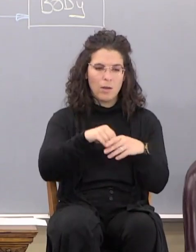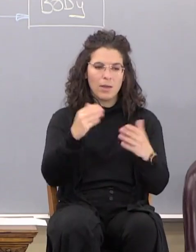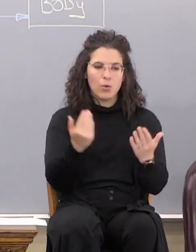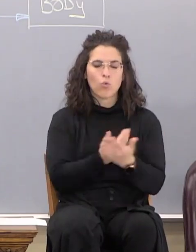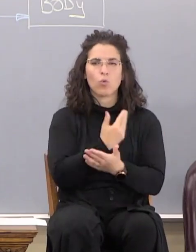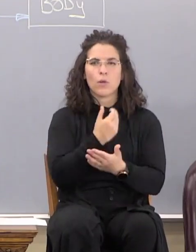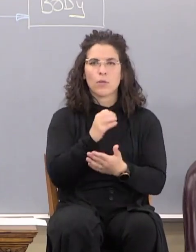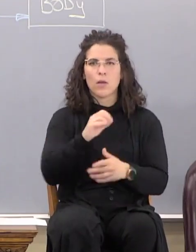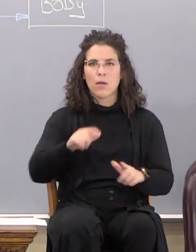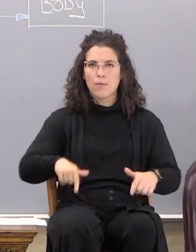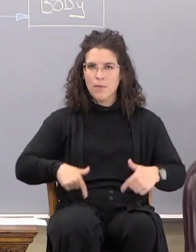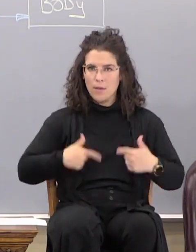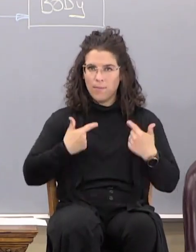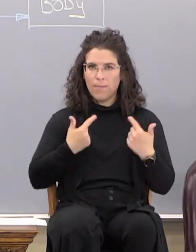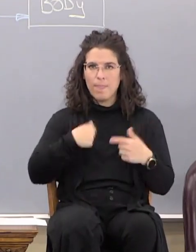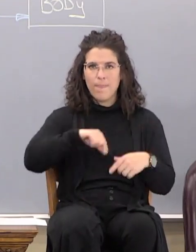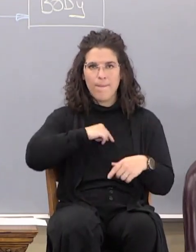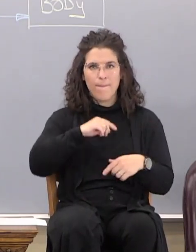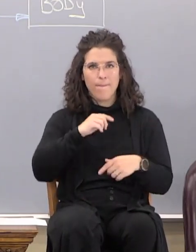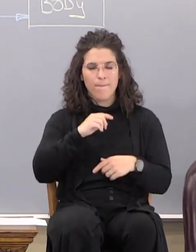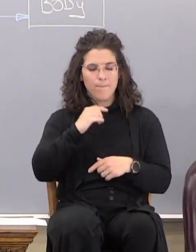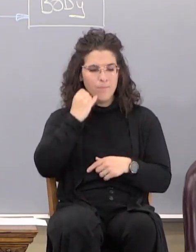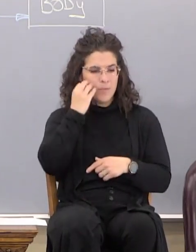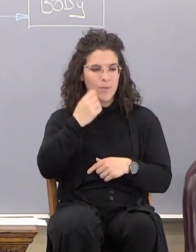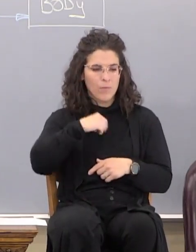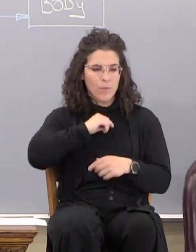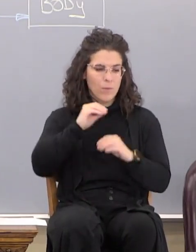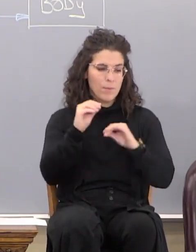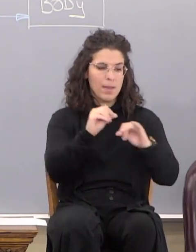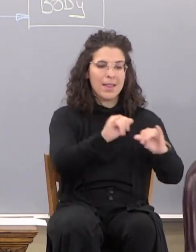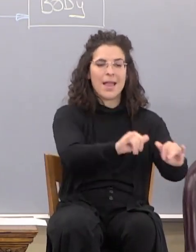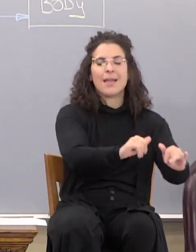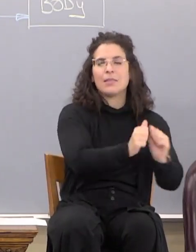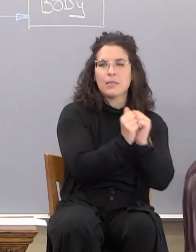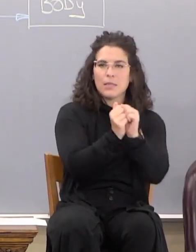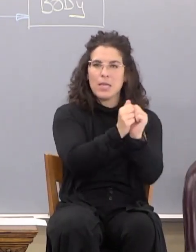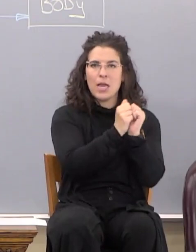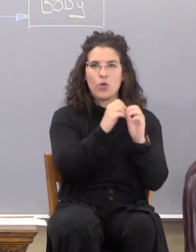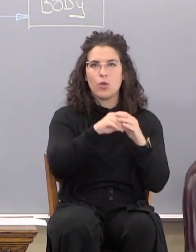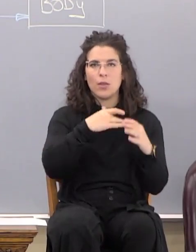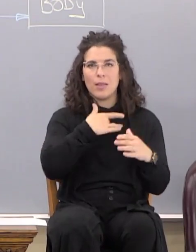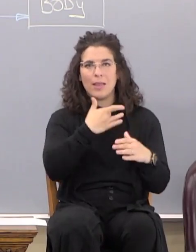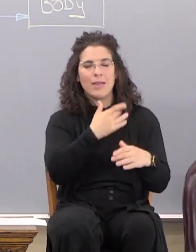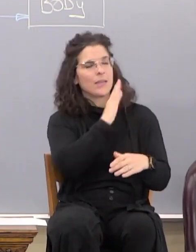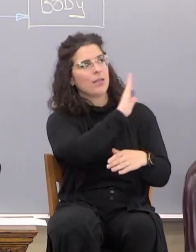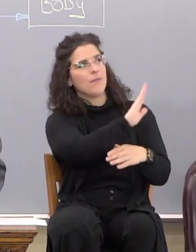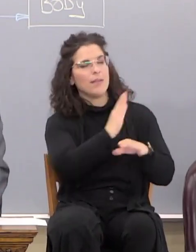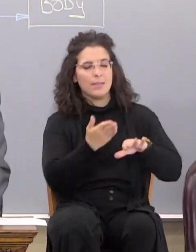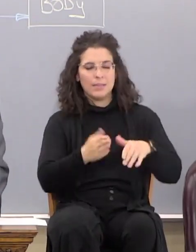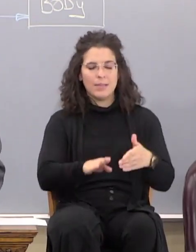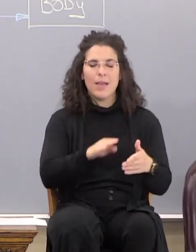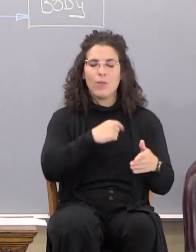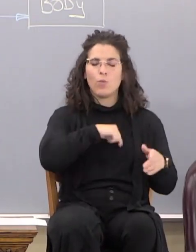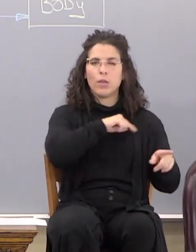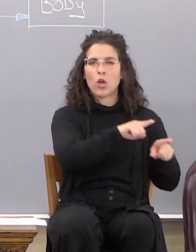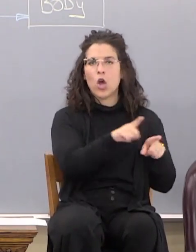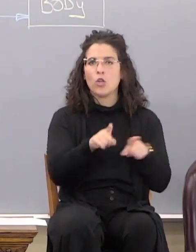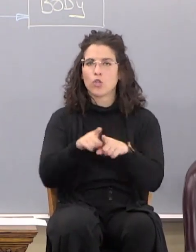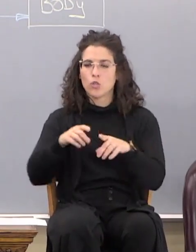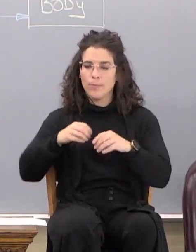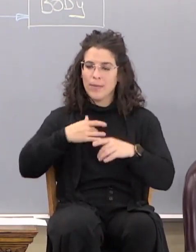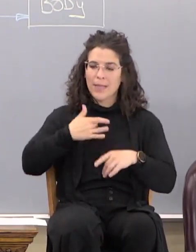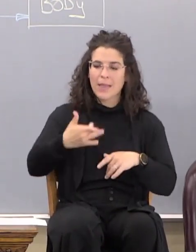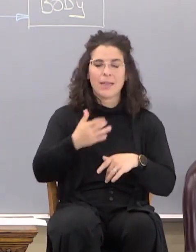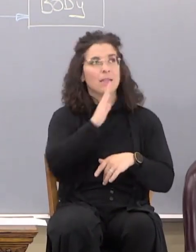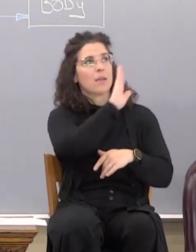life. For if we were planted together in the likeness of his death, we should also be in the likeness